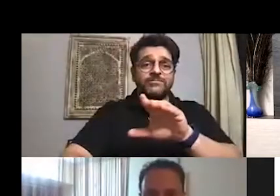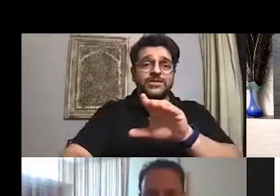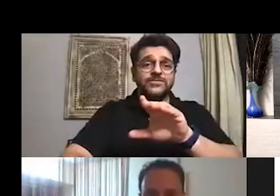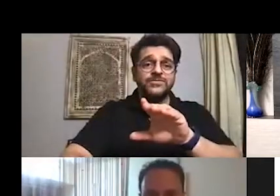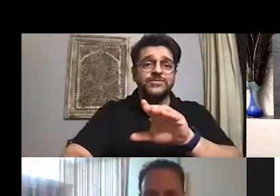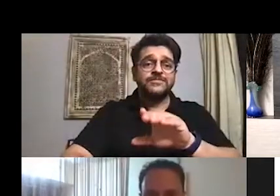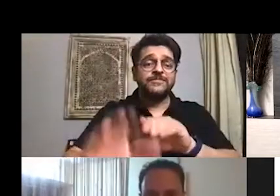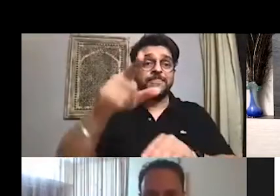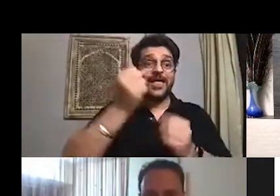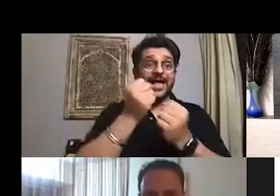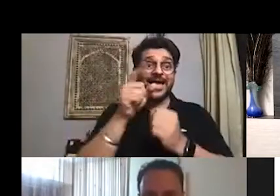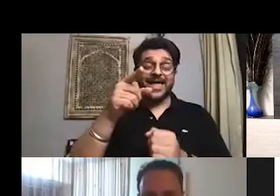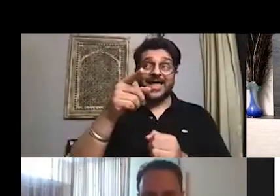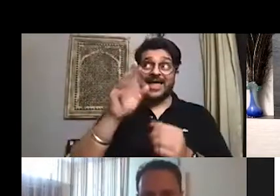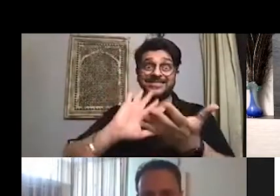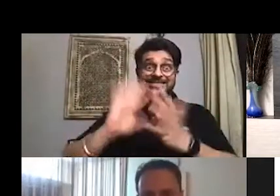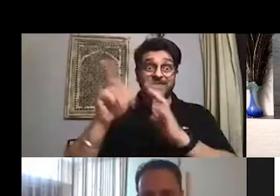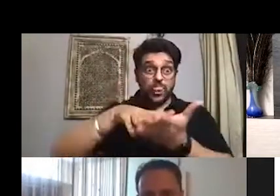And